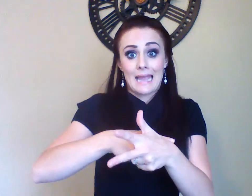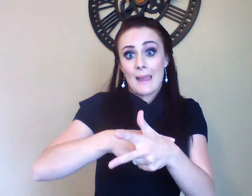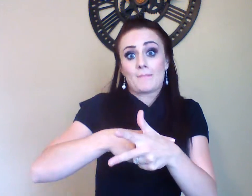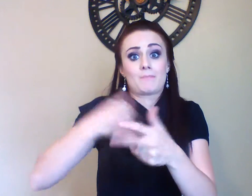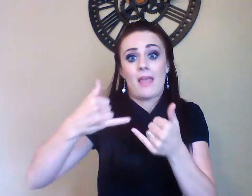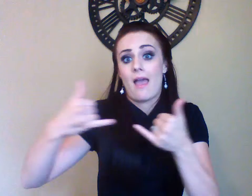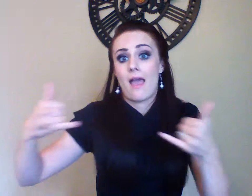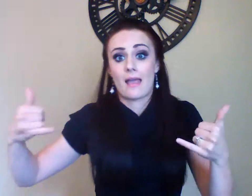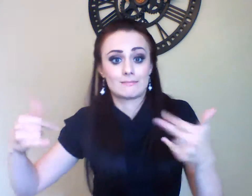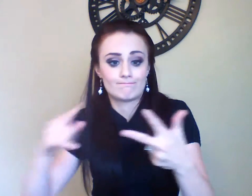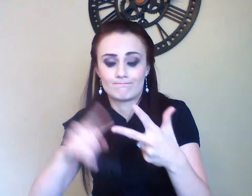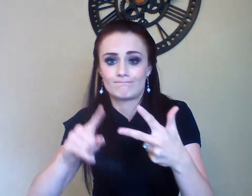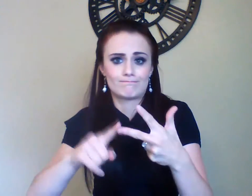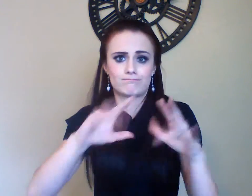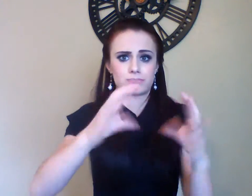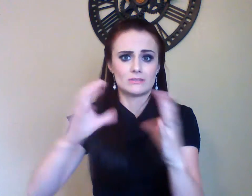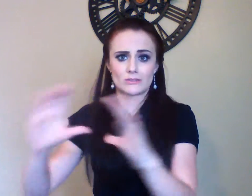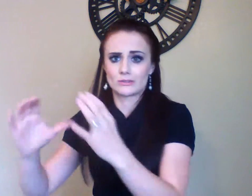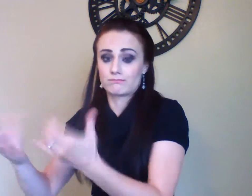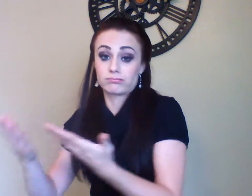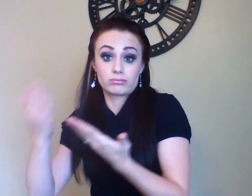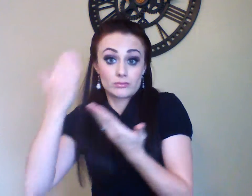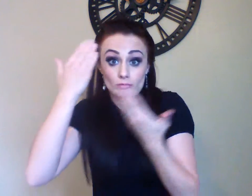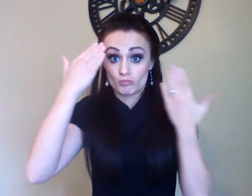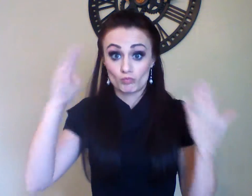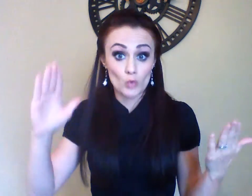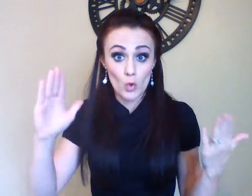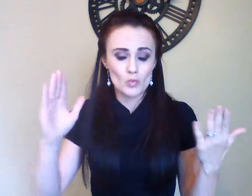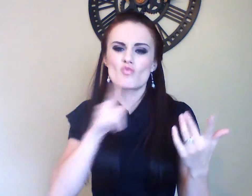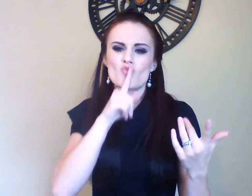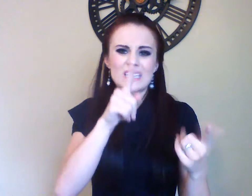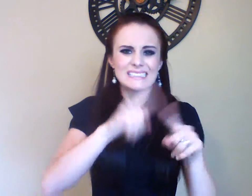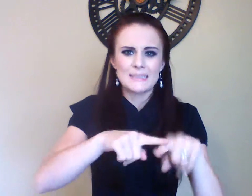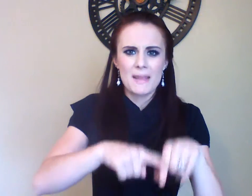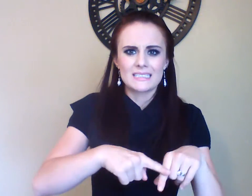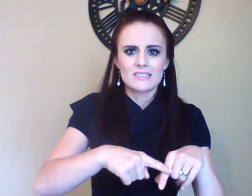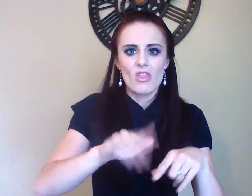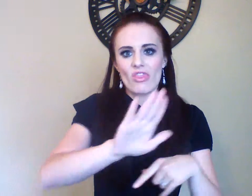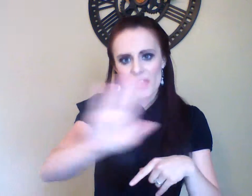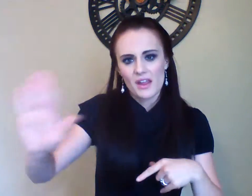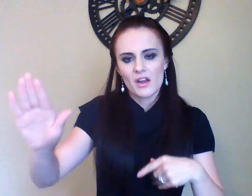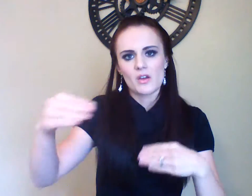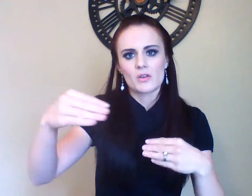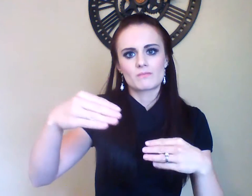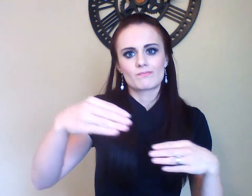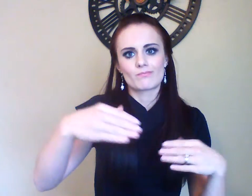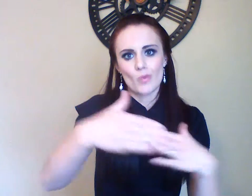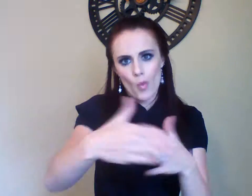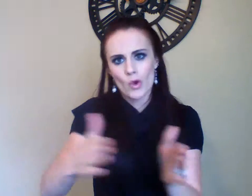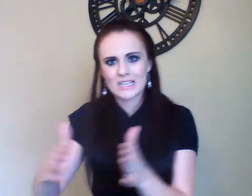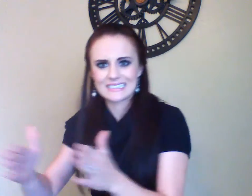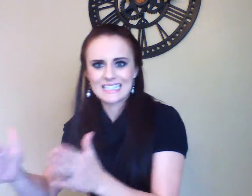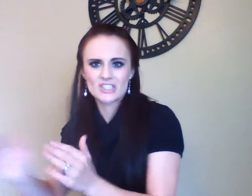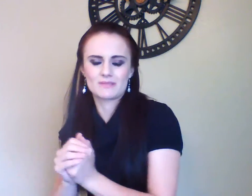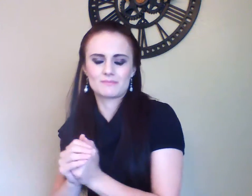And often it's a combination of patterns, which is good for them to see as well. So they draw a concept map, maybe write a summary, and here they're bringing